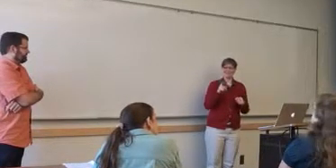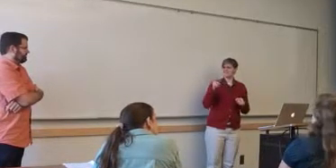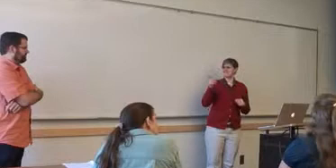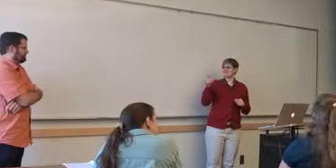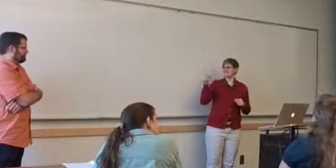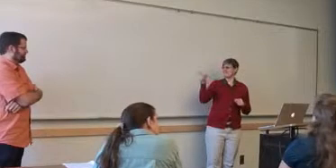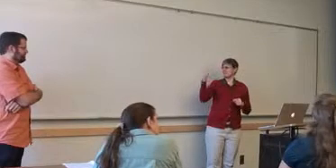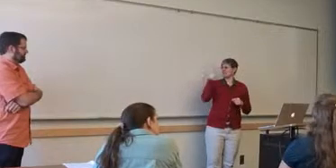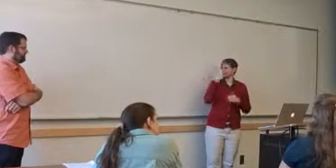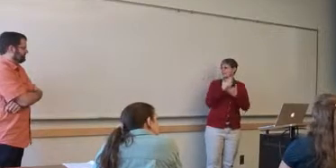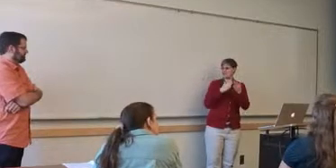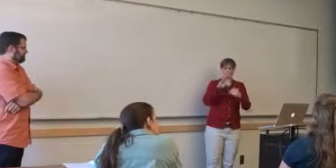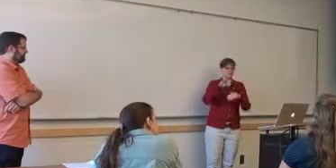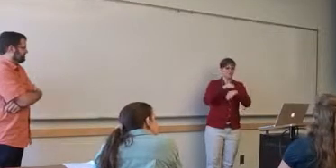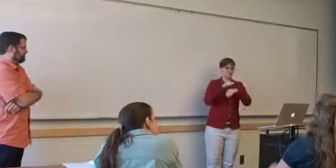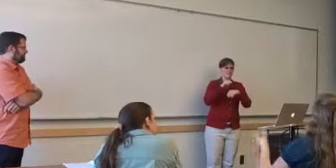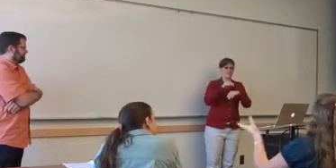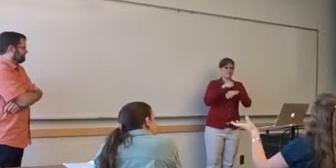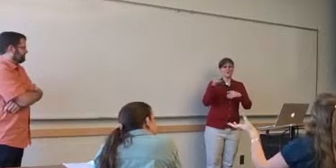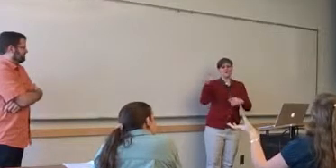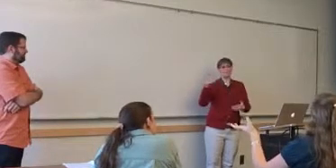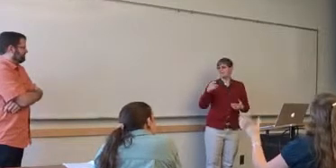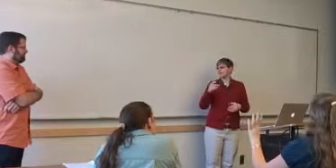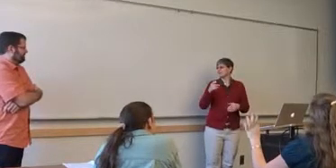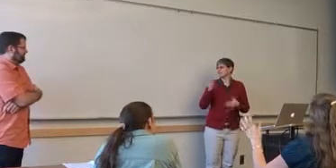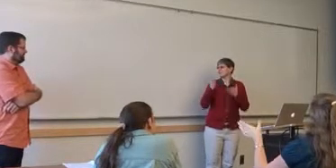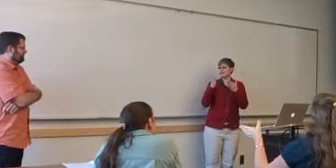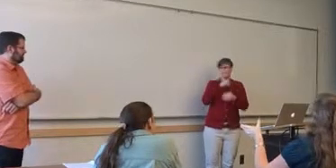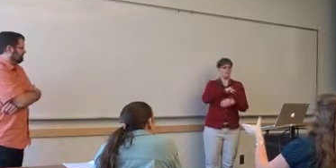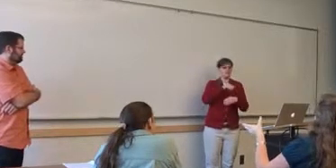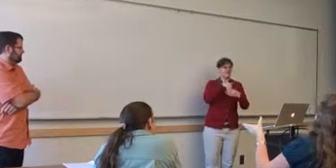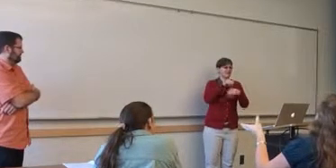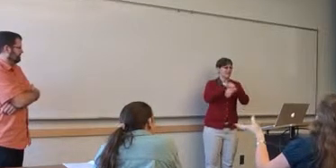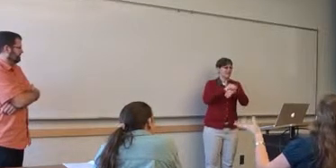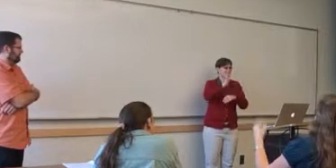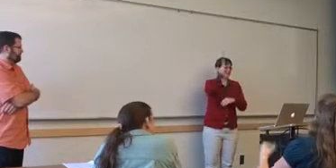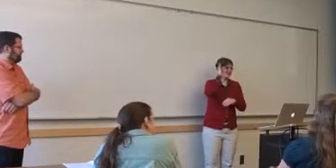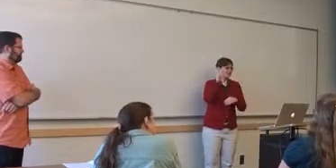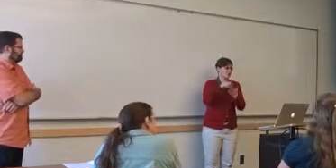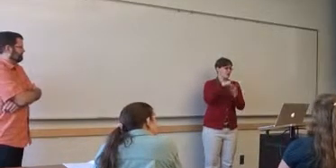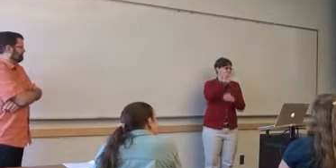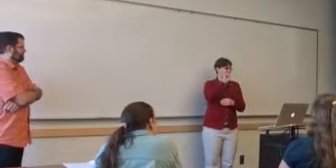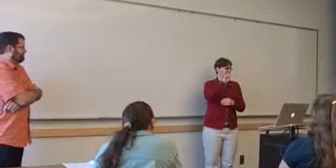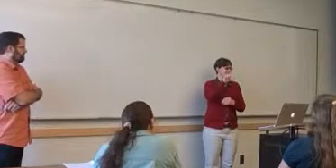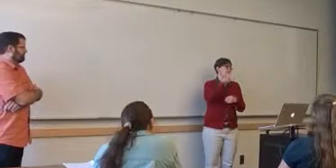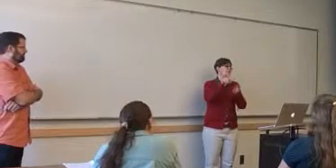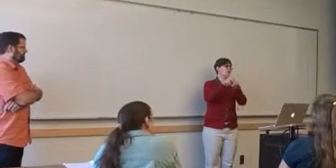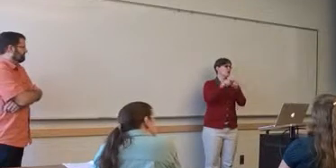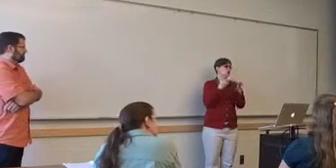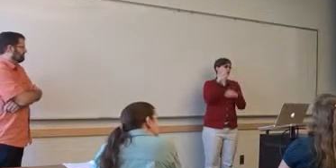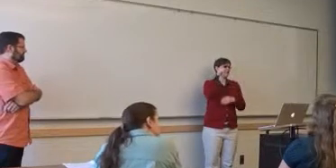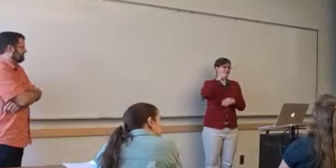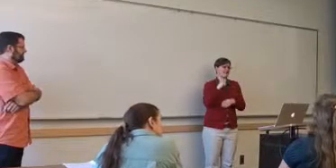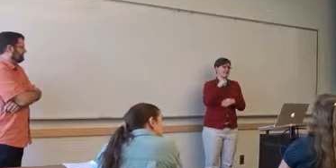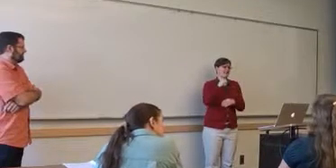it's not. And Duane knows more. Well, Duane served a mission for the LDS Church in